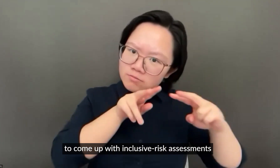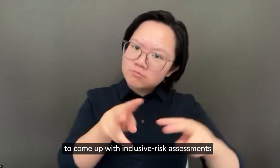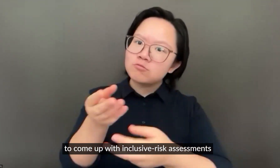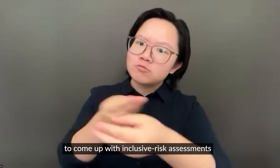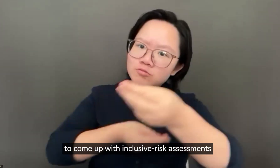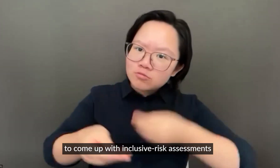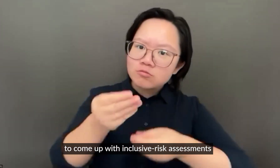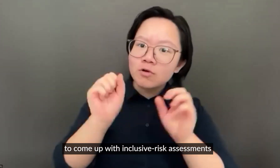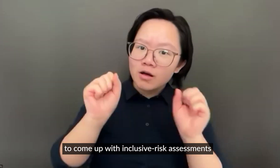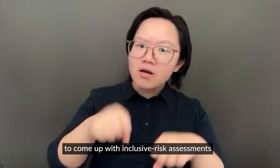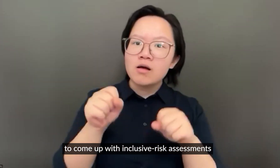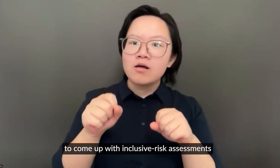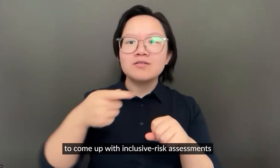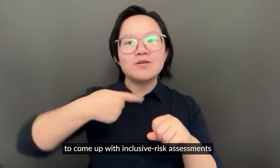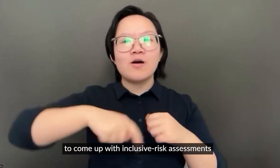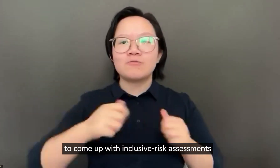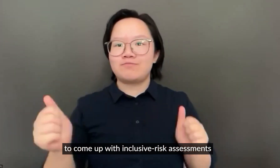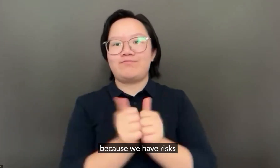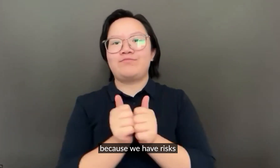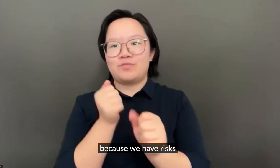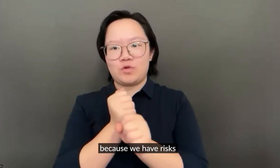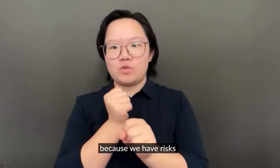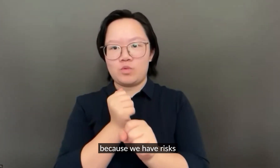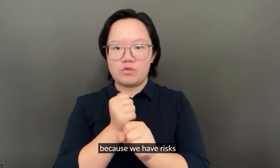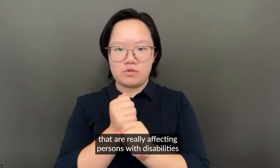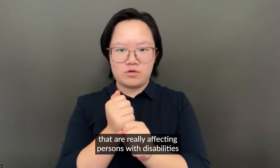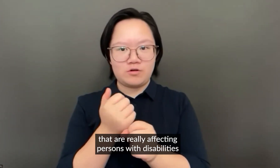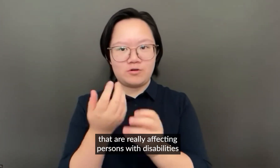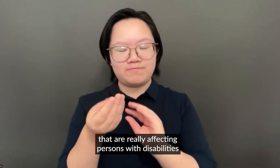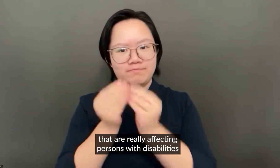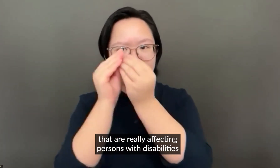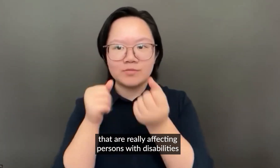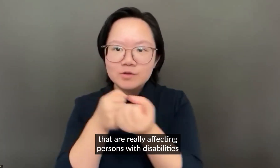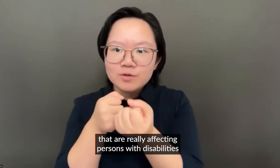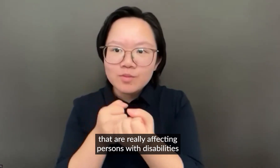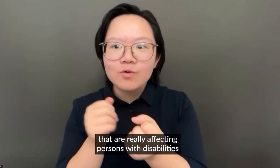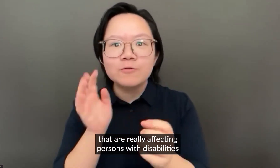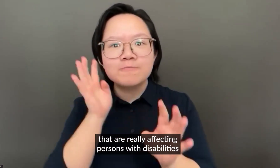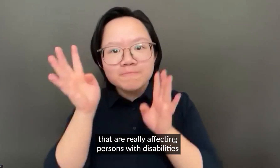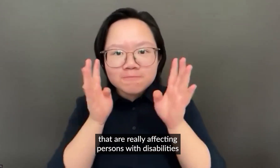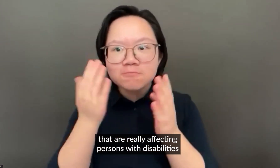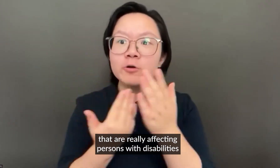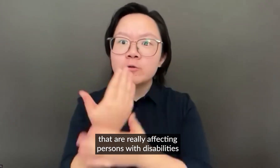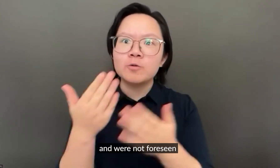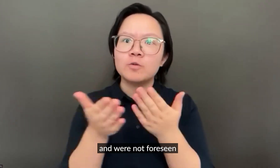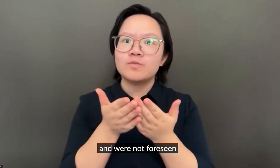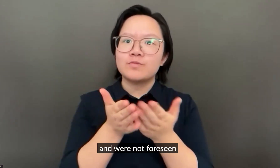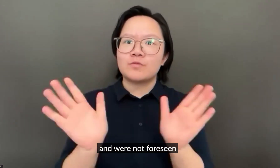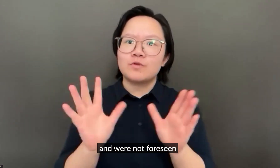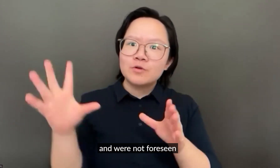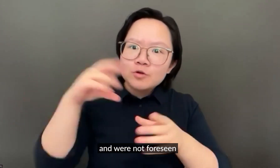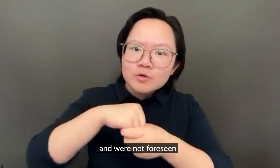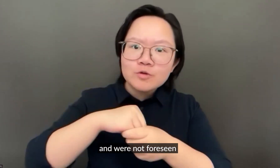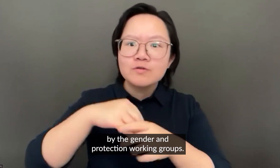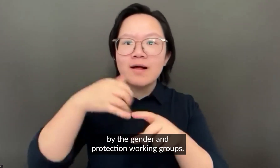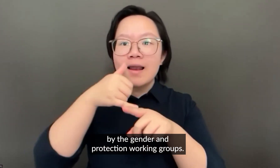with inclusive risk assessments, because we have risks that are really affecting persons with disabilities and were